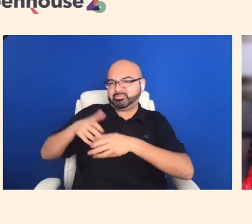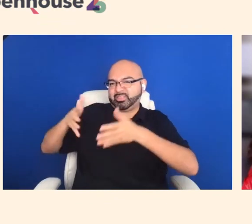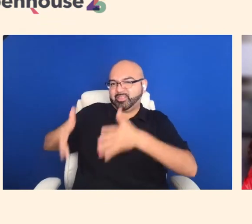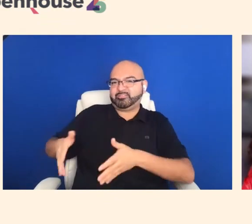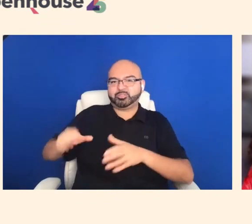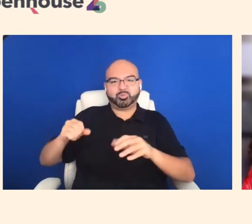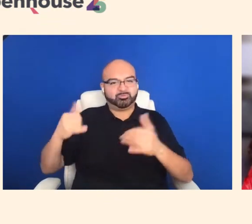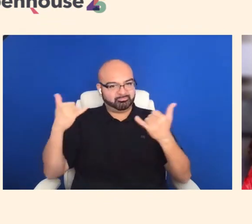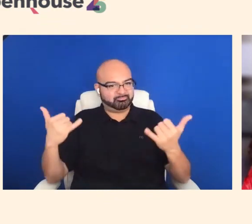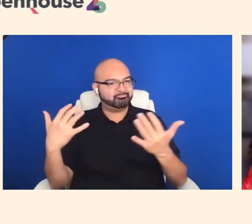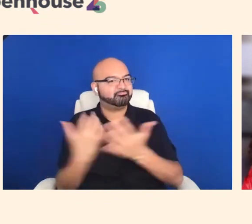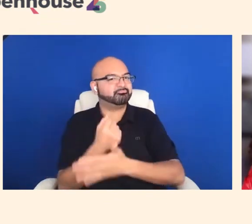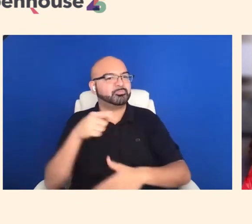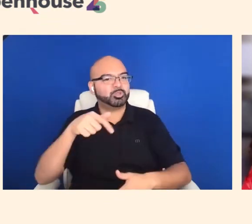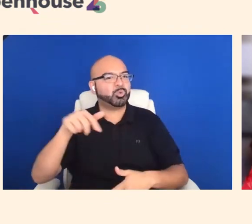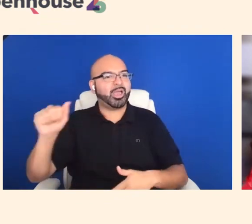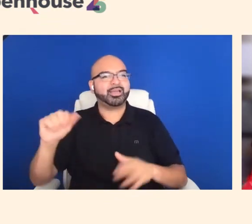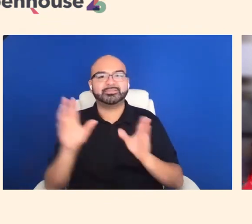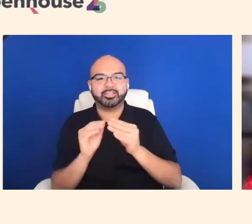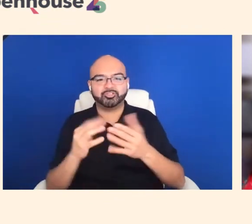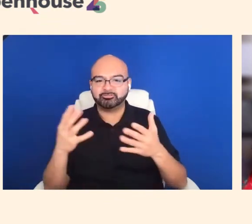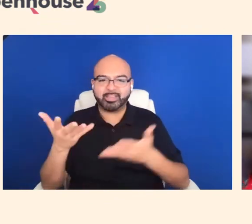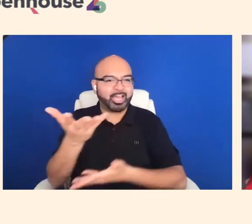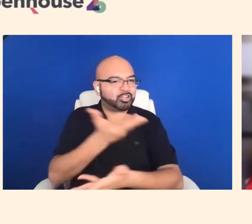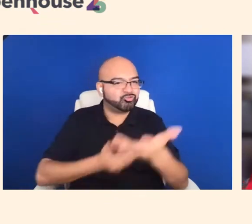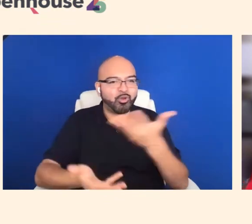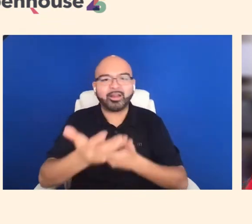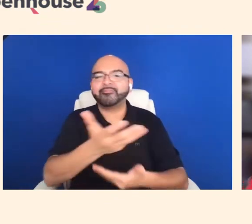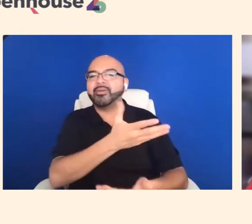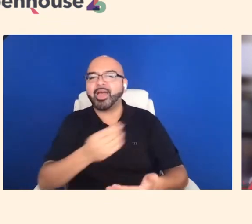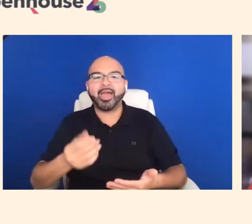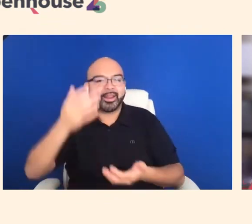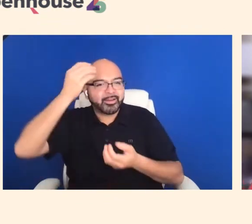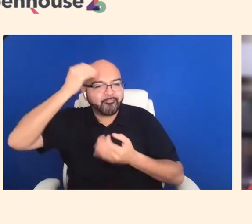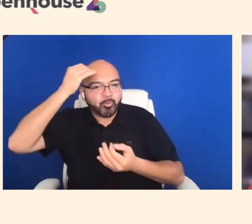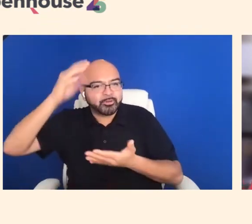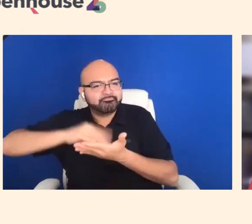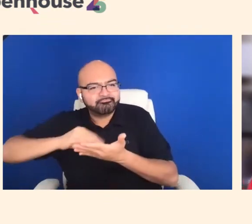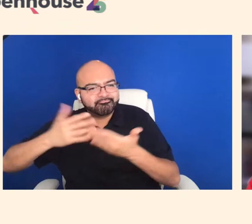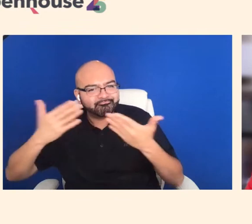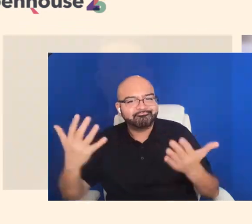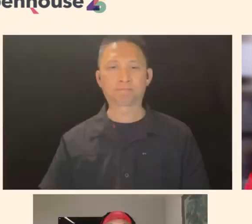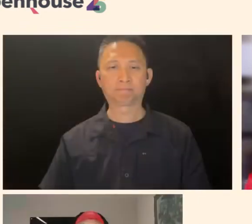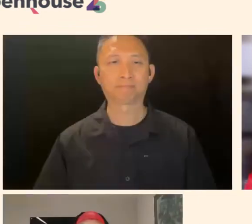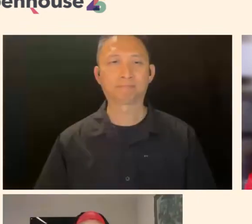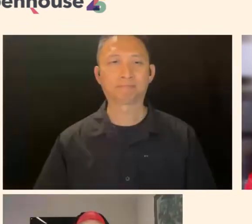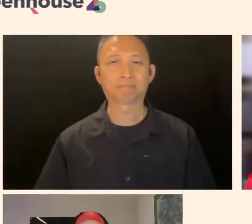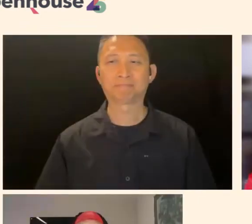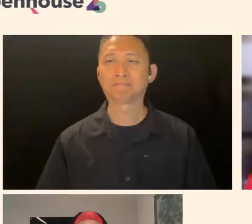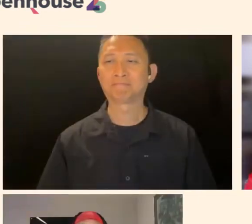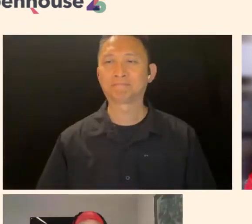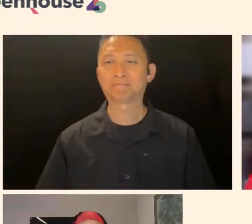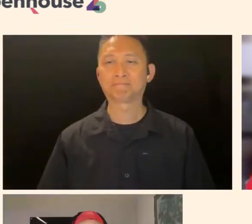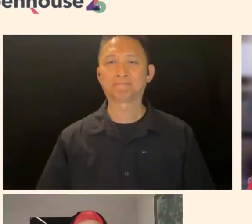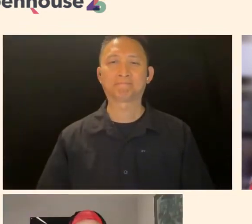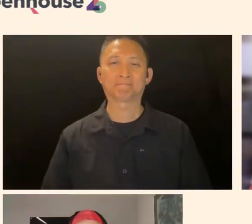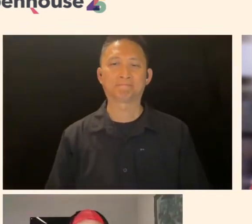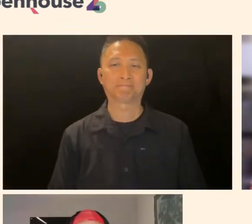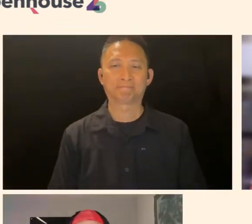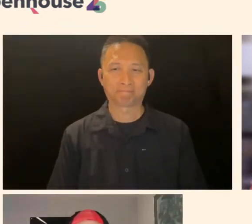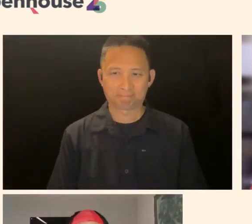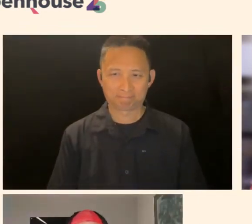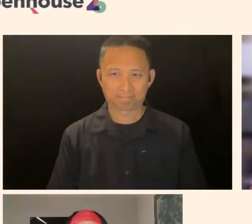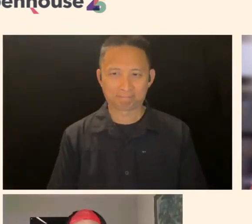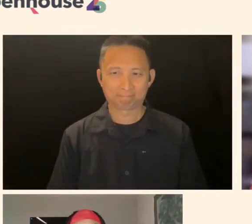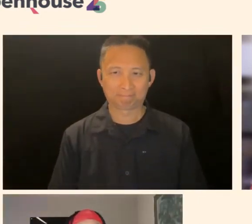make this Q&A session an interactive and informative one. So again, Melissa, we really appreciate your time. And I actually have